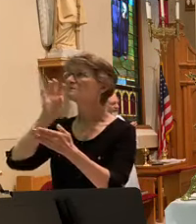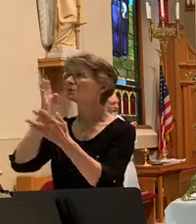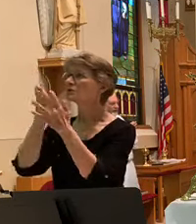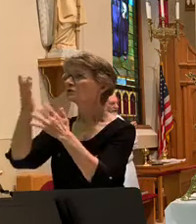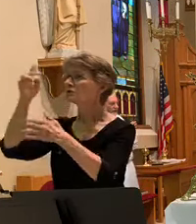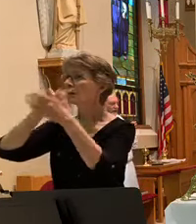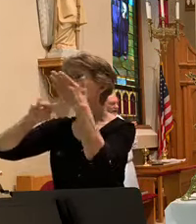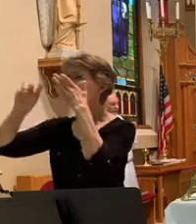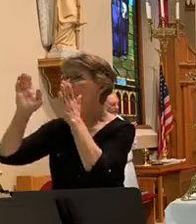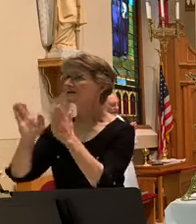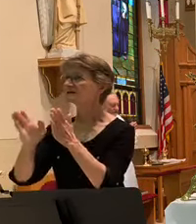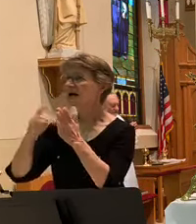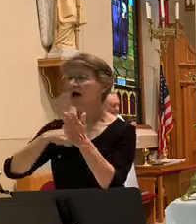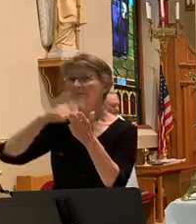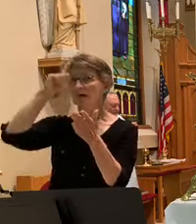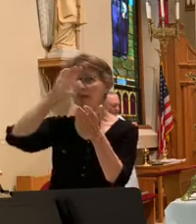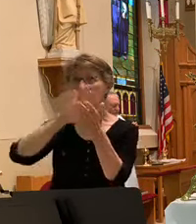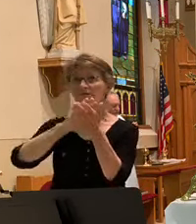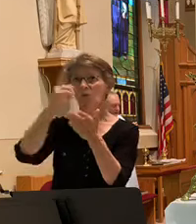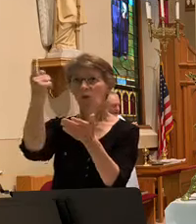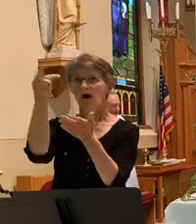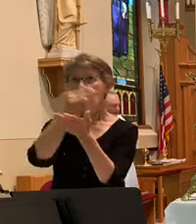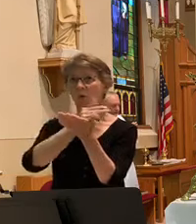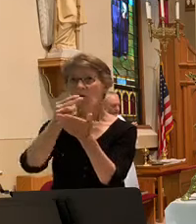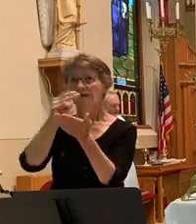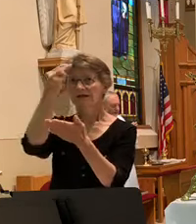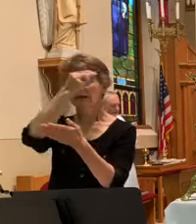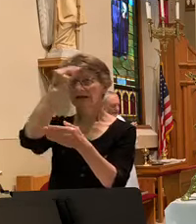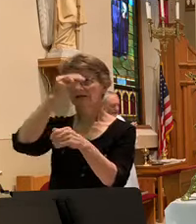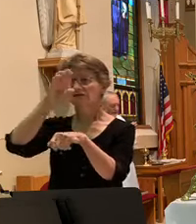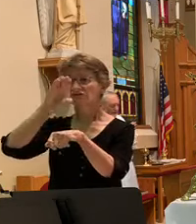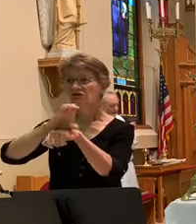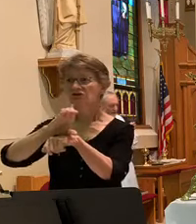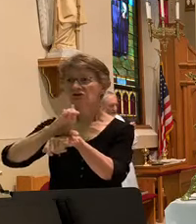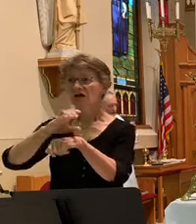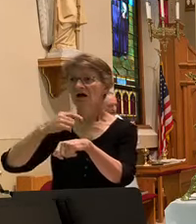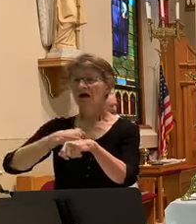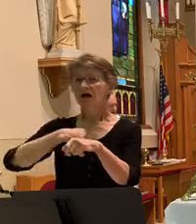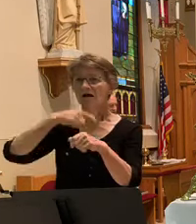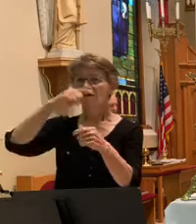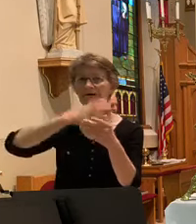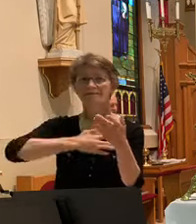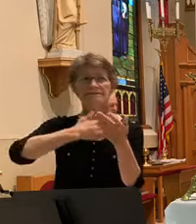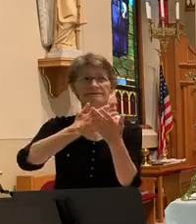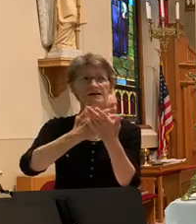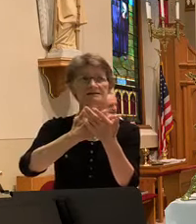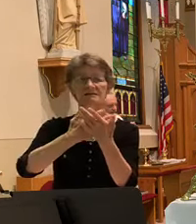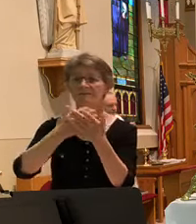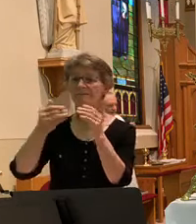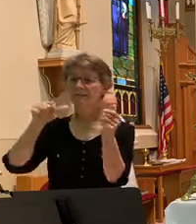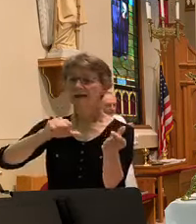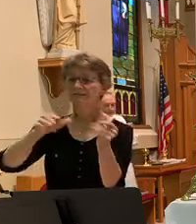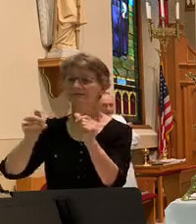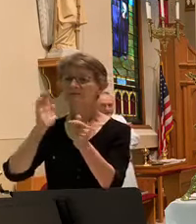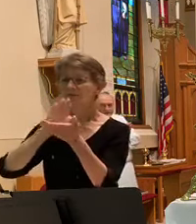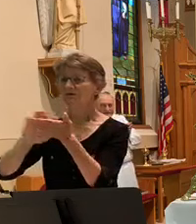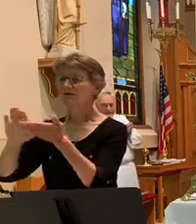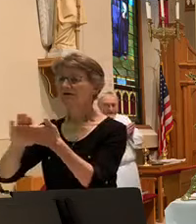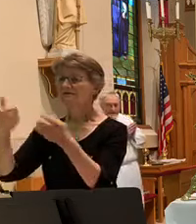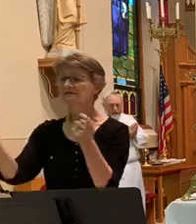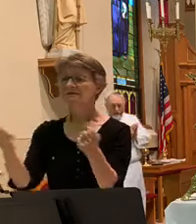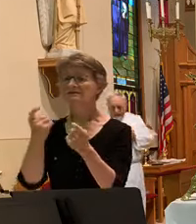prophets. I believe in one holy, Catholic, and apostolic church. I confess one baptism for the forgiveness